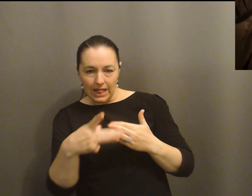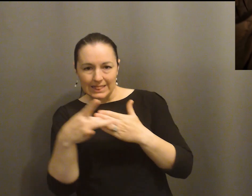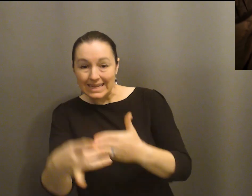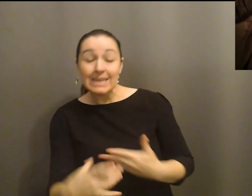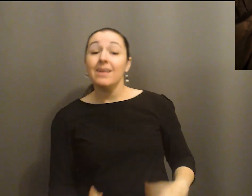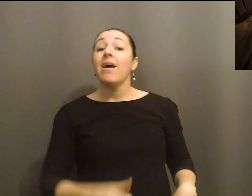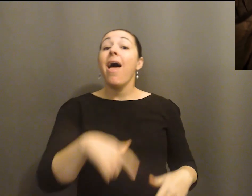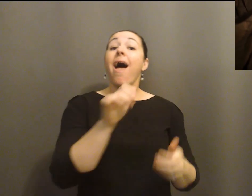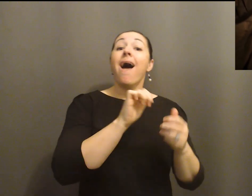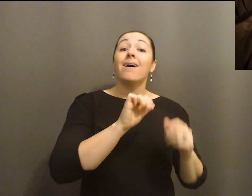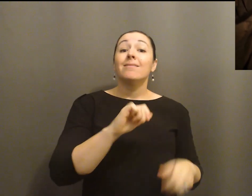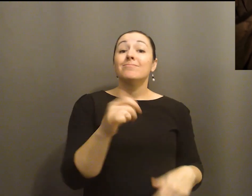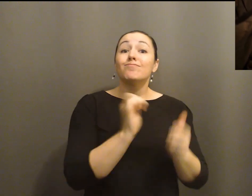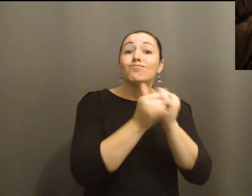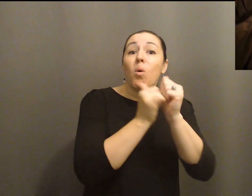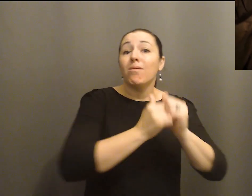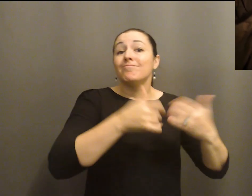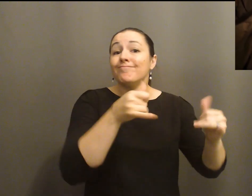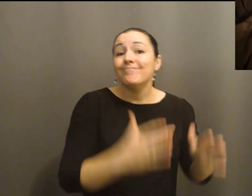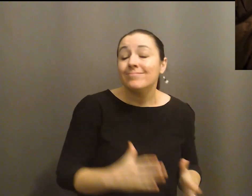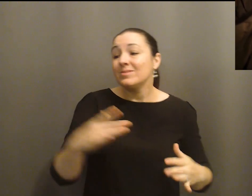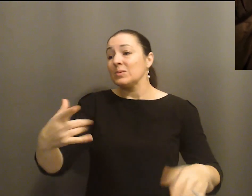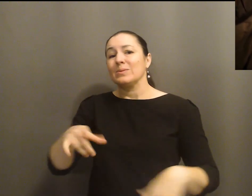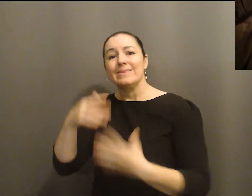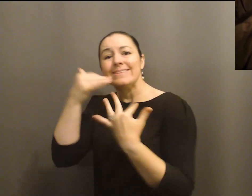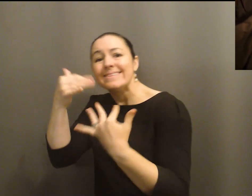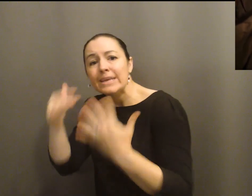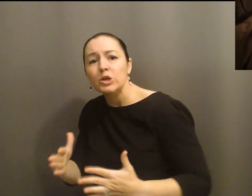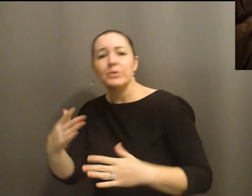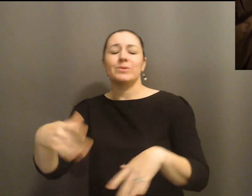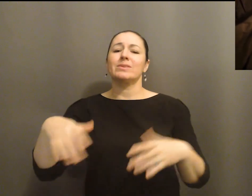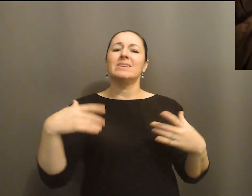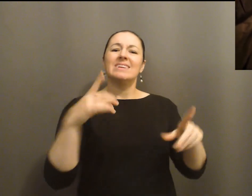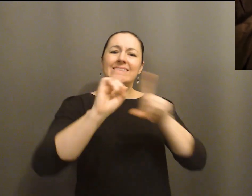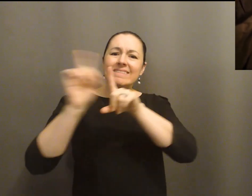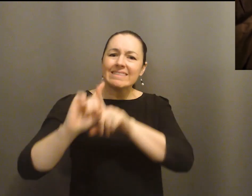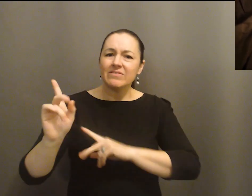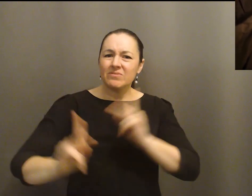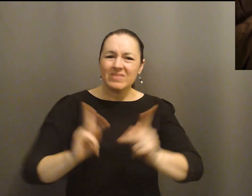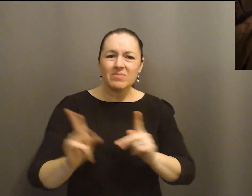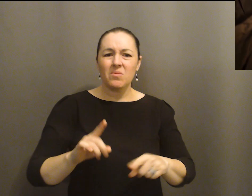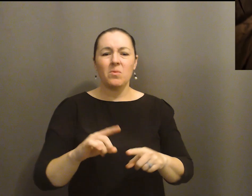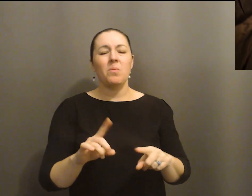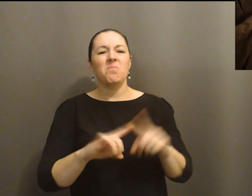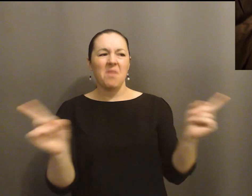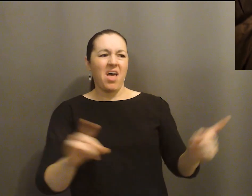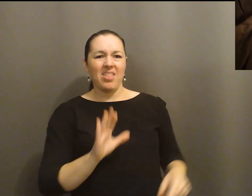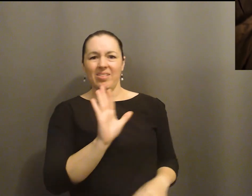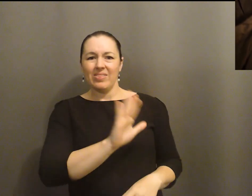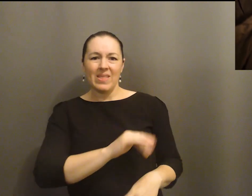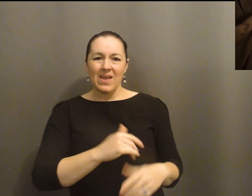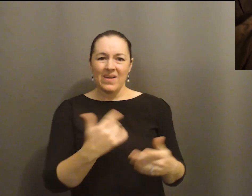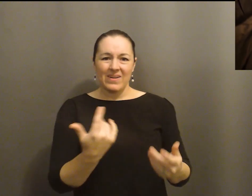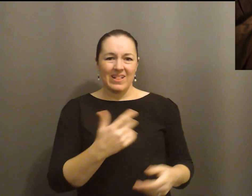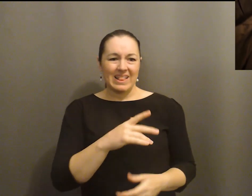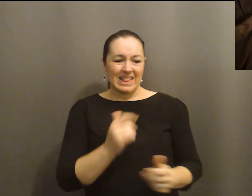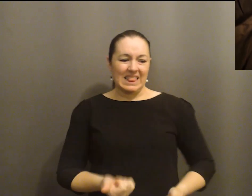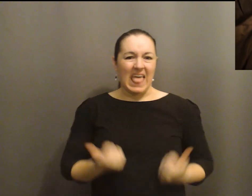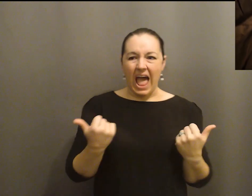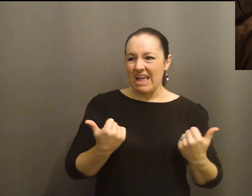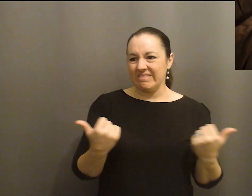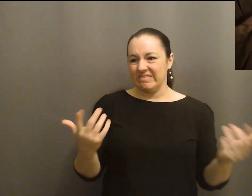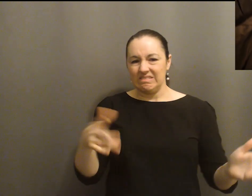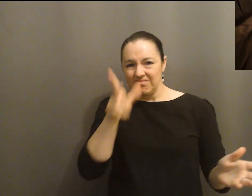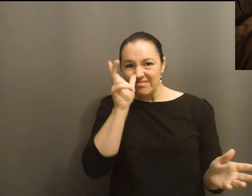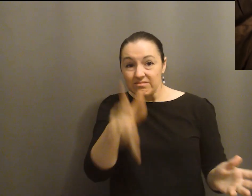singers, artists, talent just dripping off of them But stories of their broken lives just keep dripping out into public Now, if we're